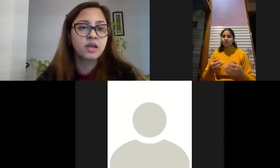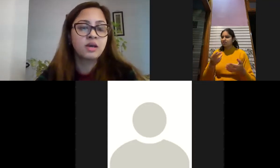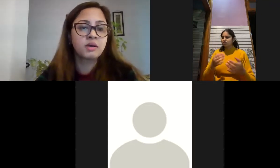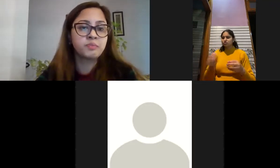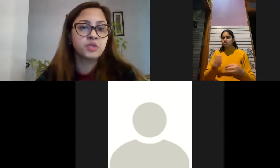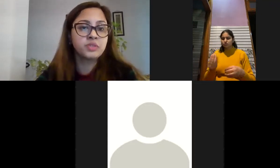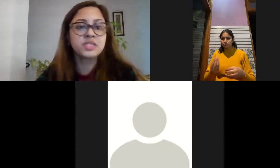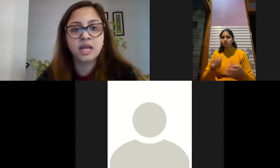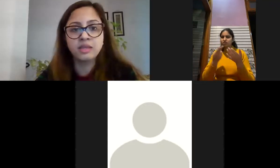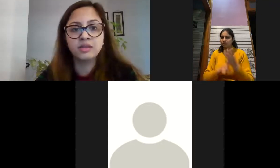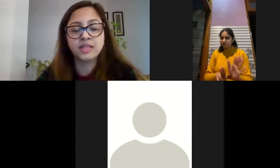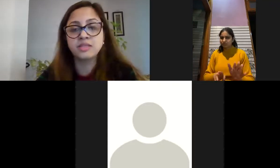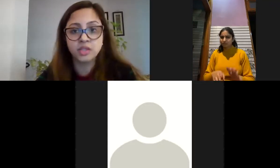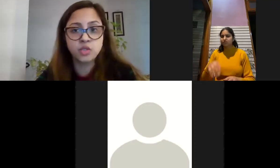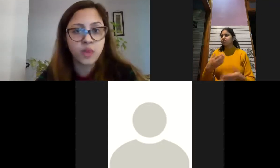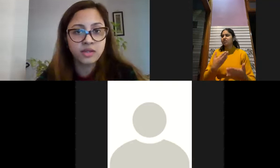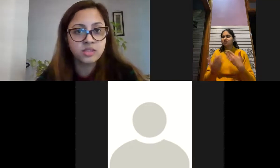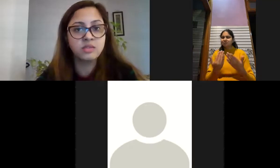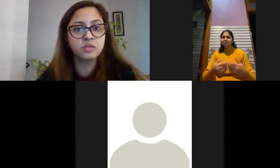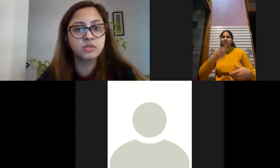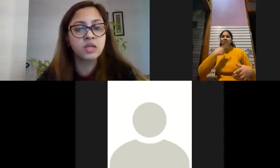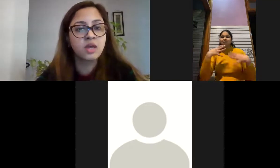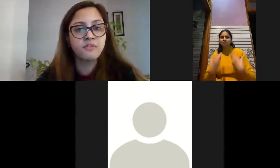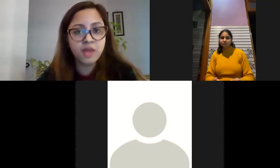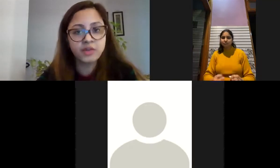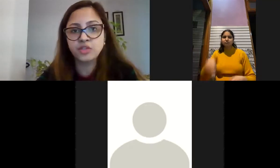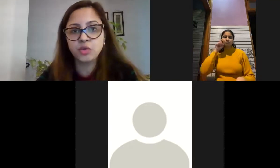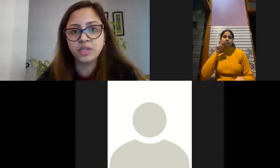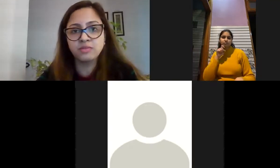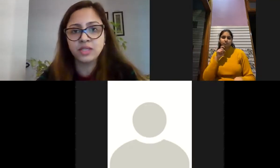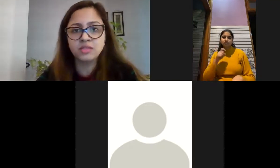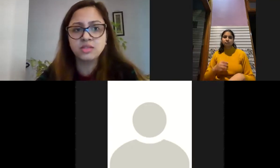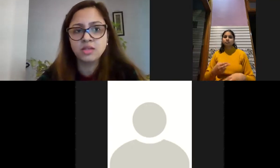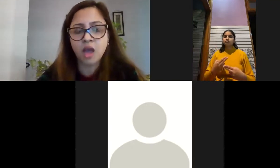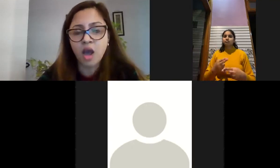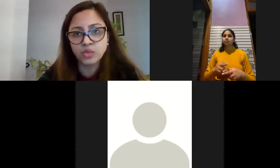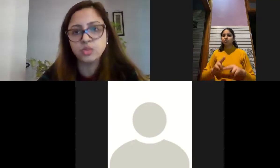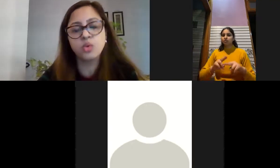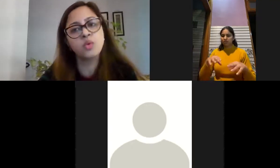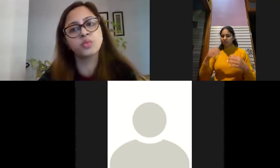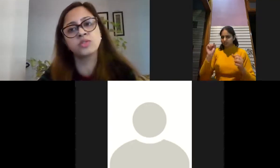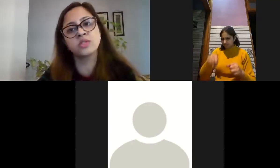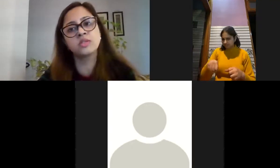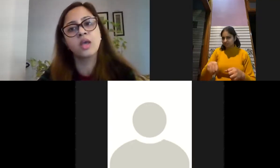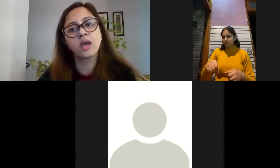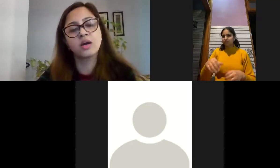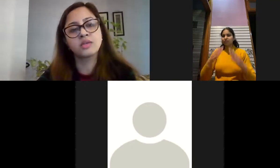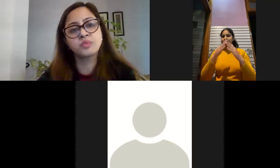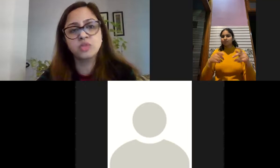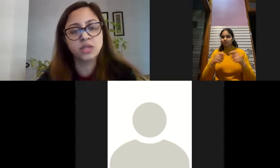as desire and sexuality could flourish or even exist in a household which